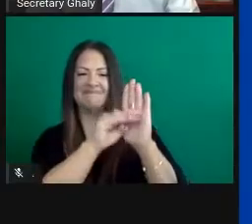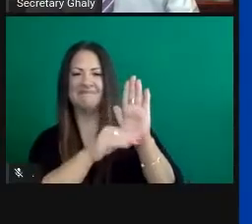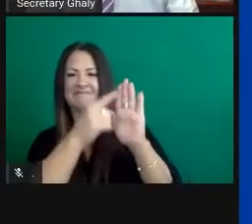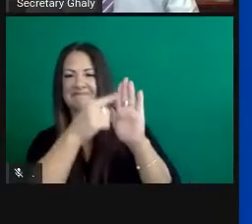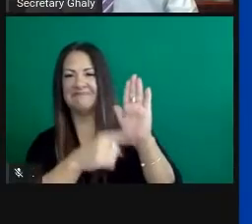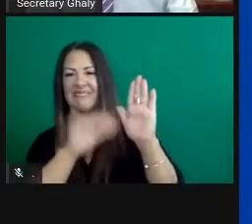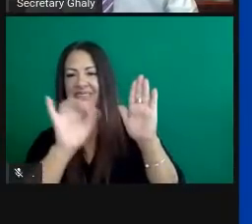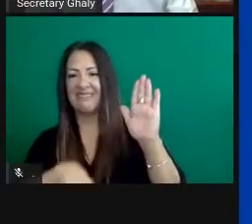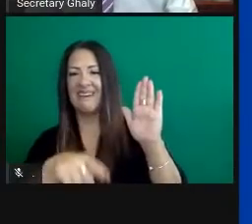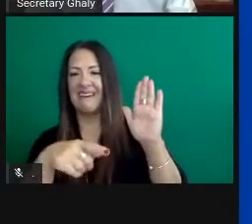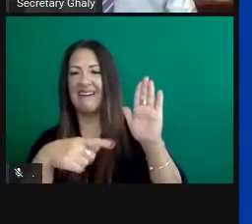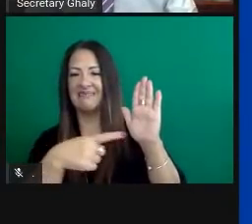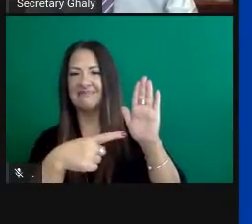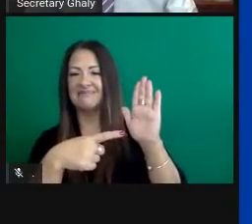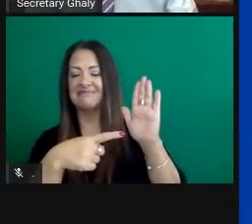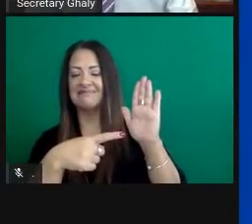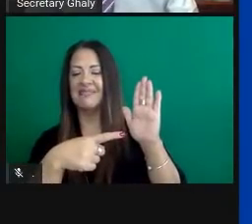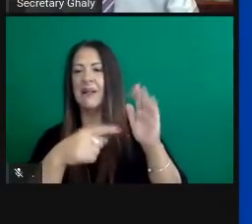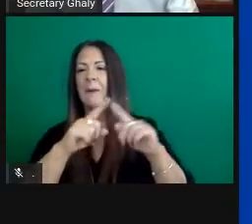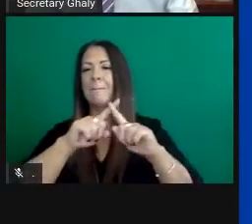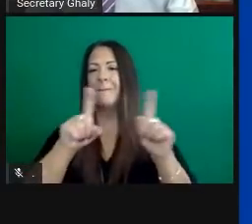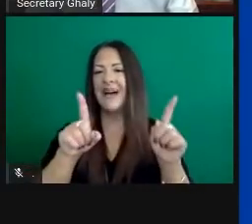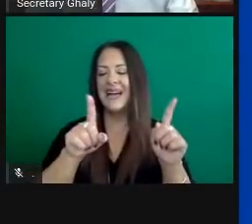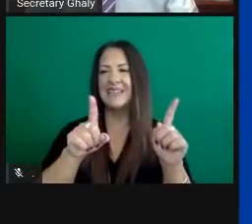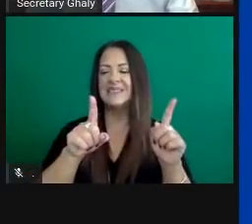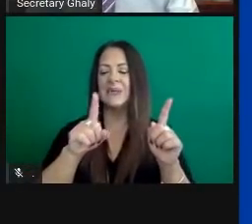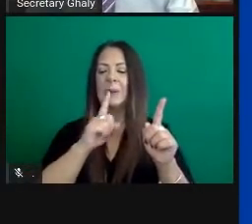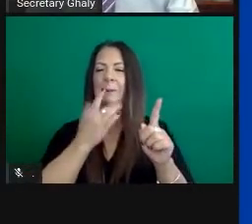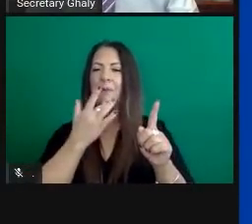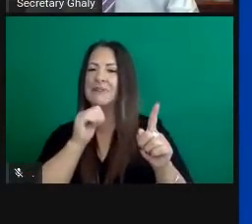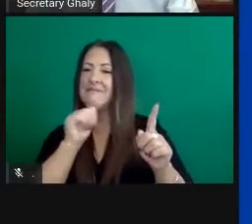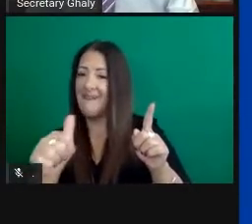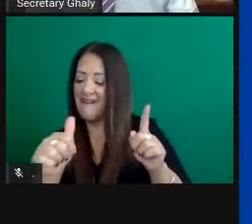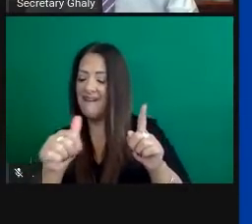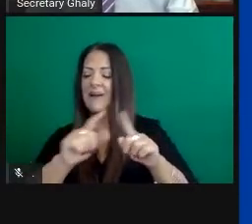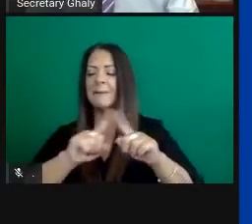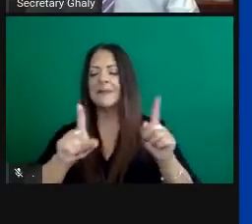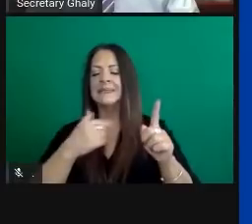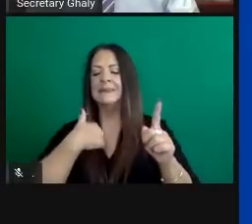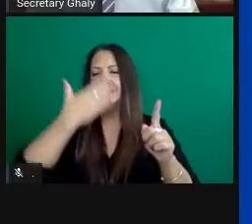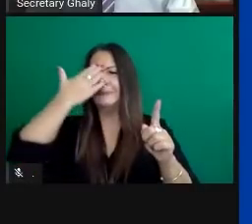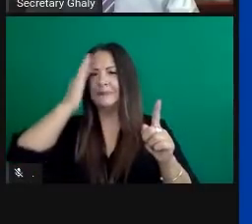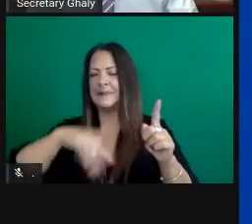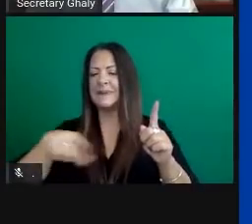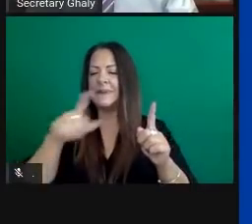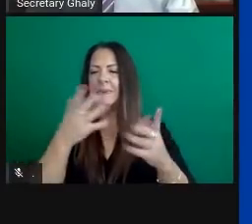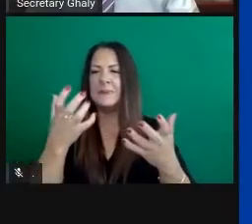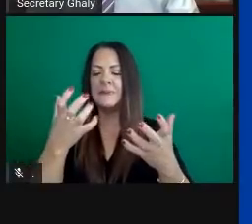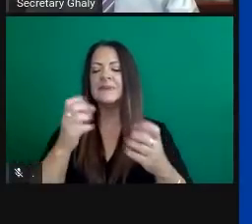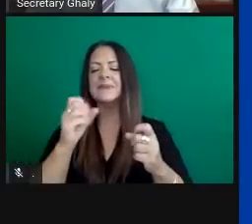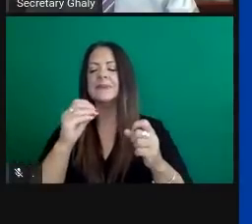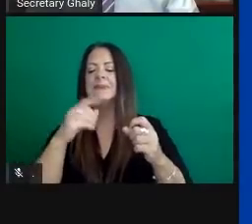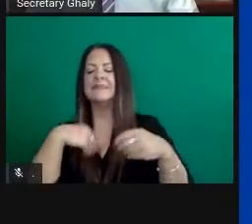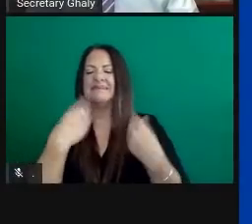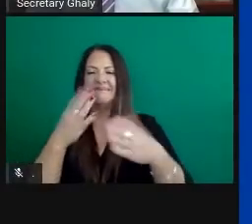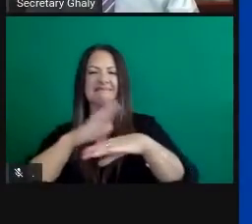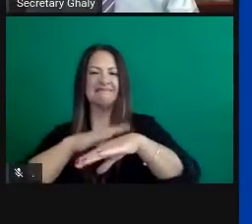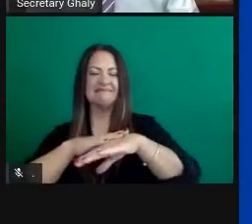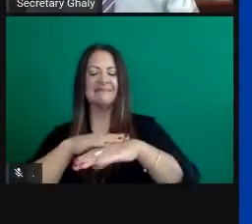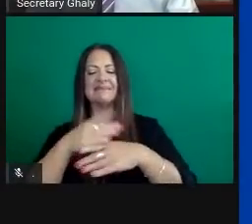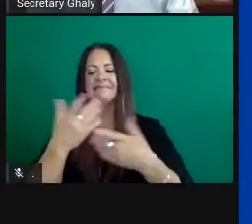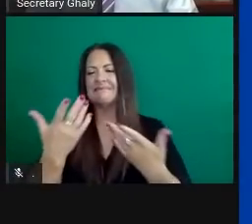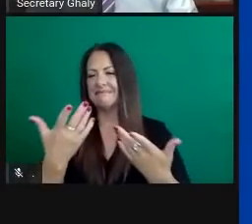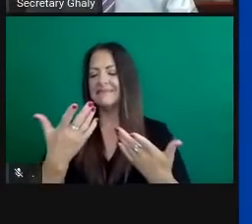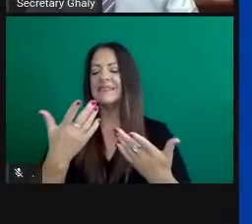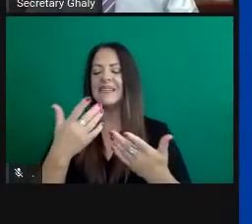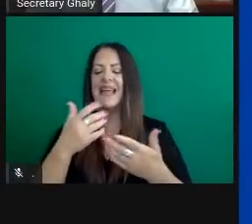happen. We just want to be able to provide, as we go into Halloween and a number of other holidays, important ways to reduce your risk so